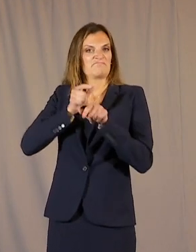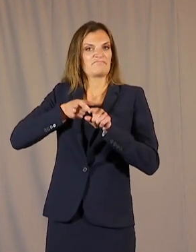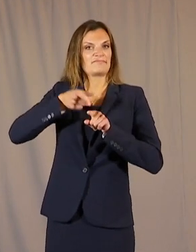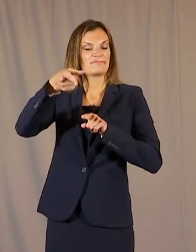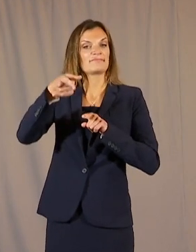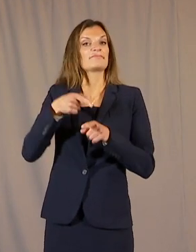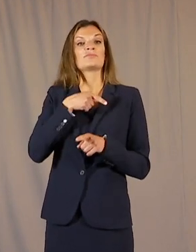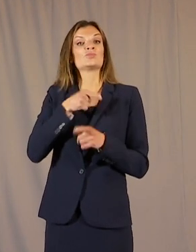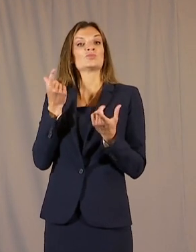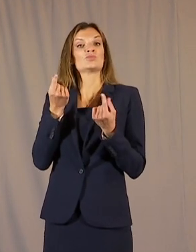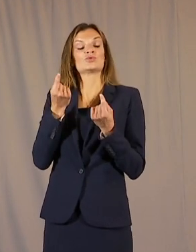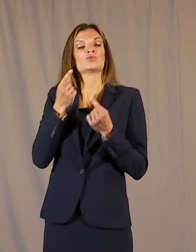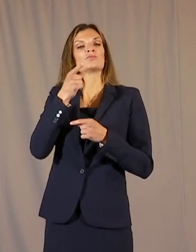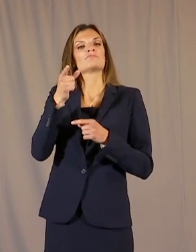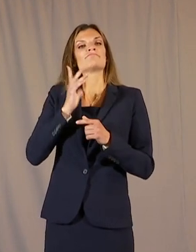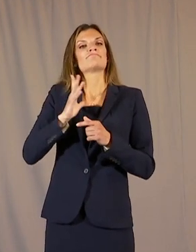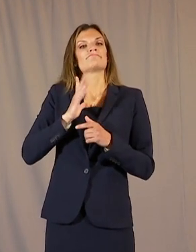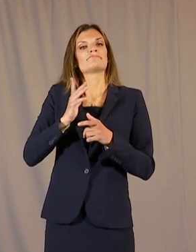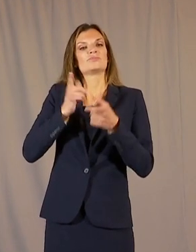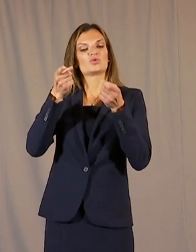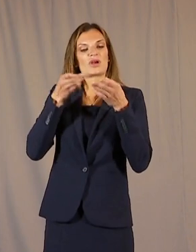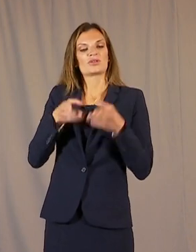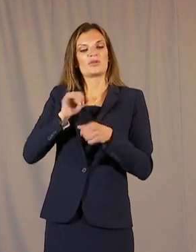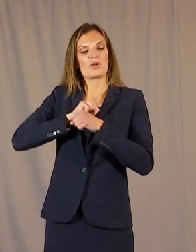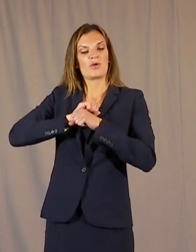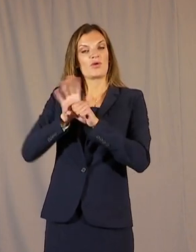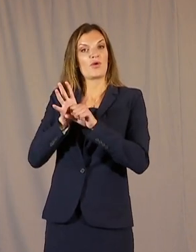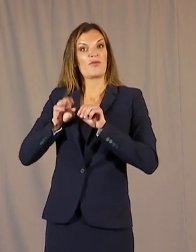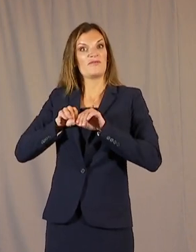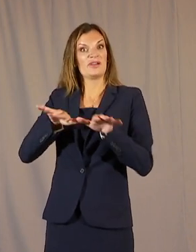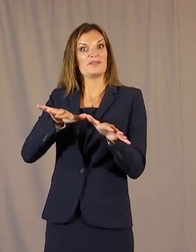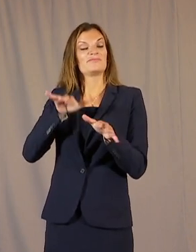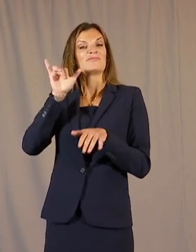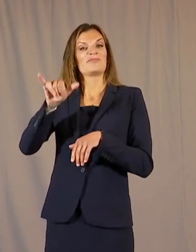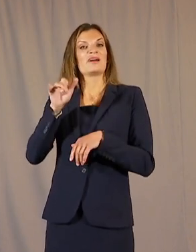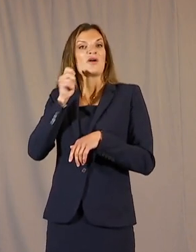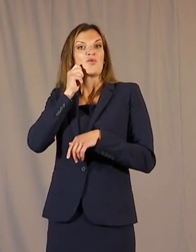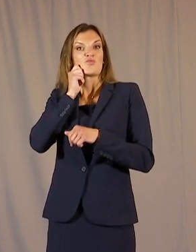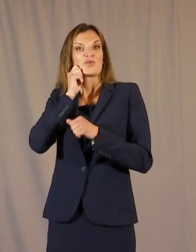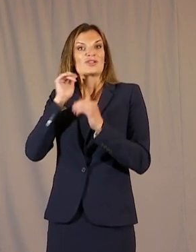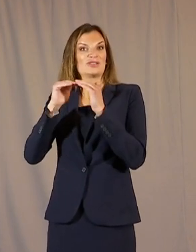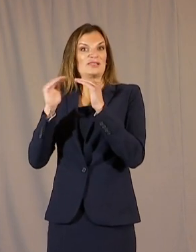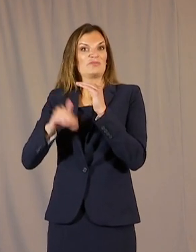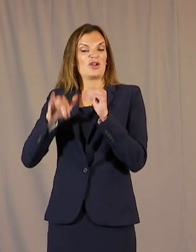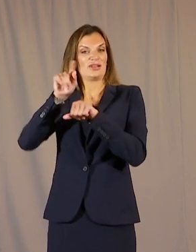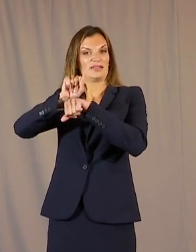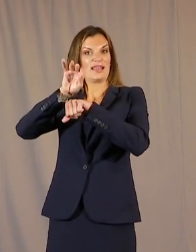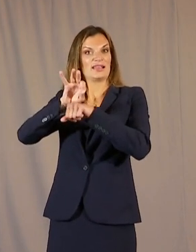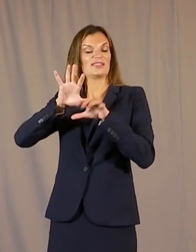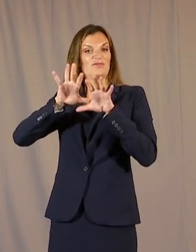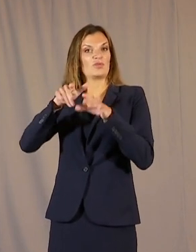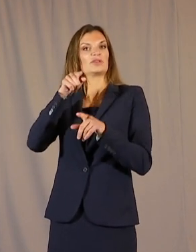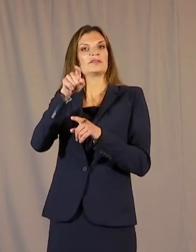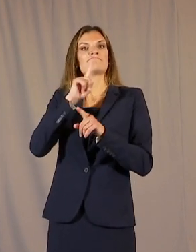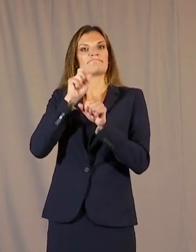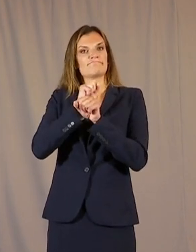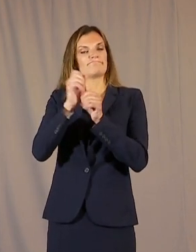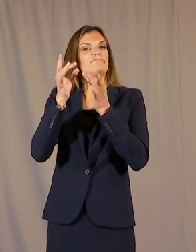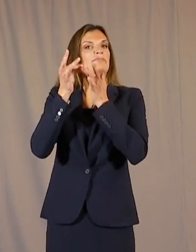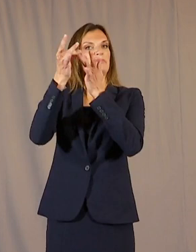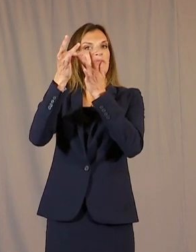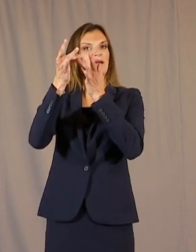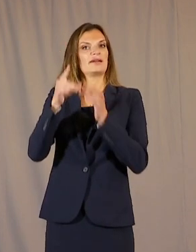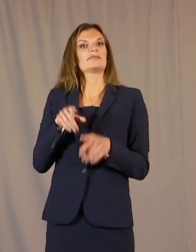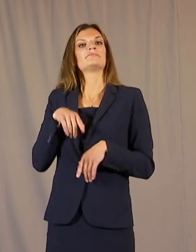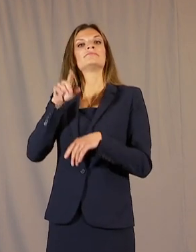acting as the former director of Michigan's Coronavirus Racial Disparities Task Force, where he led the effort in support of